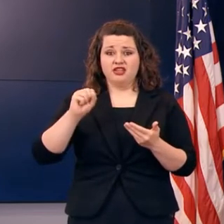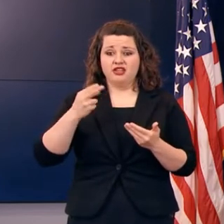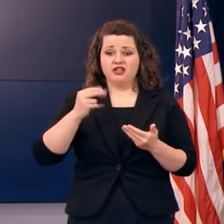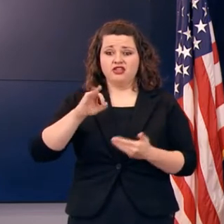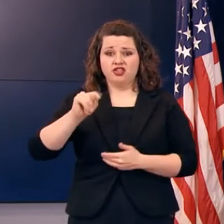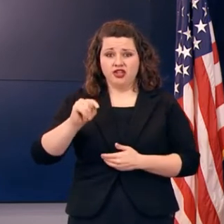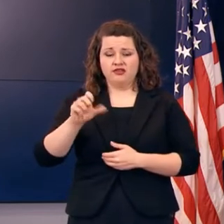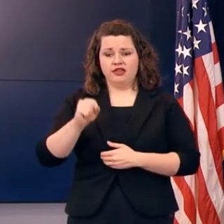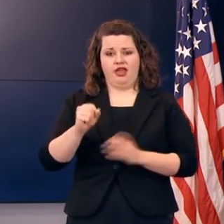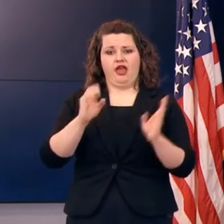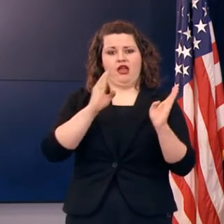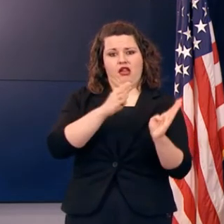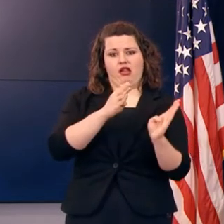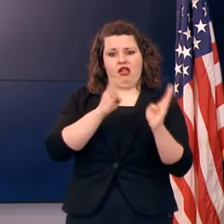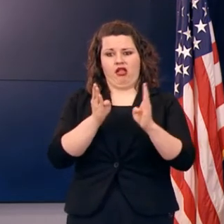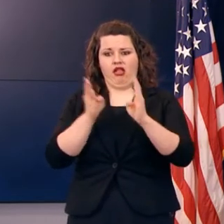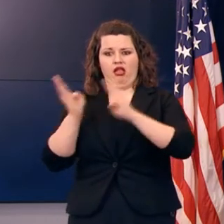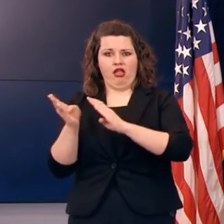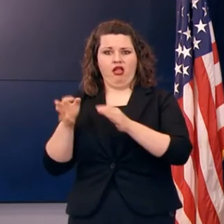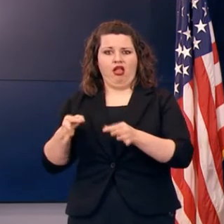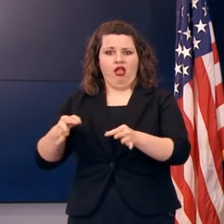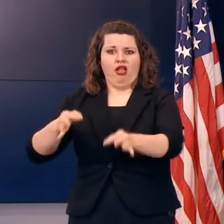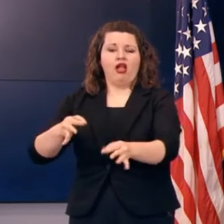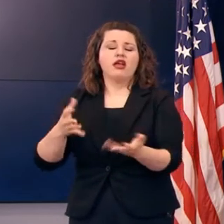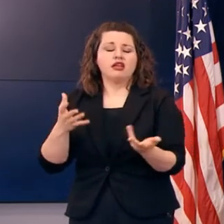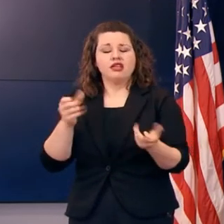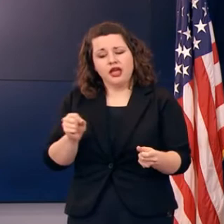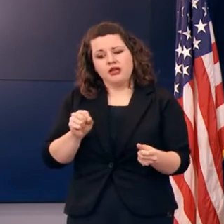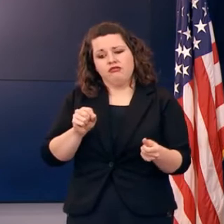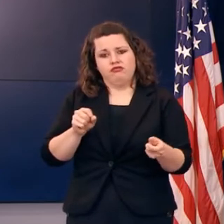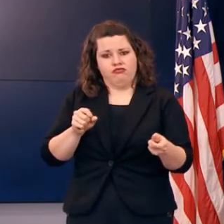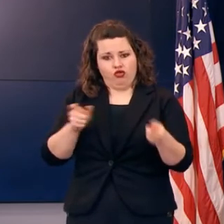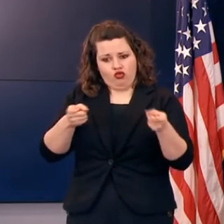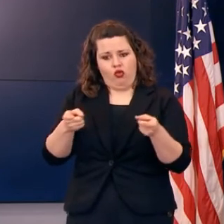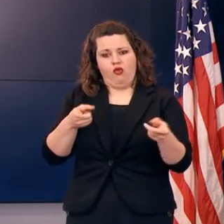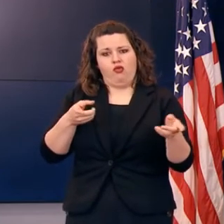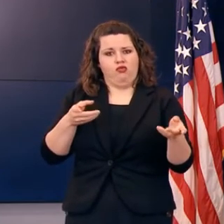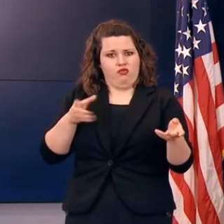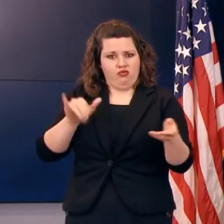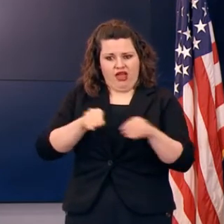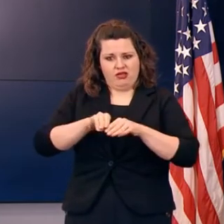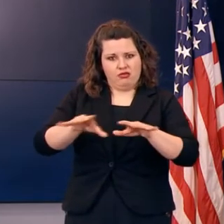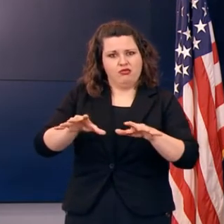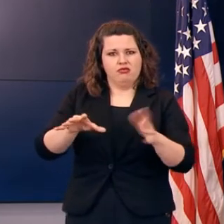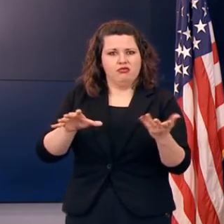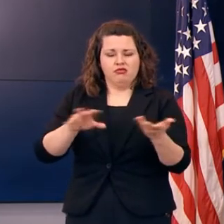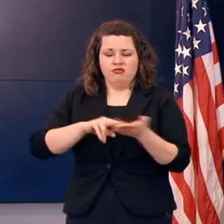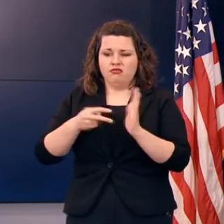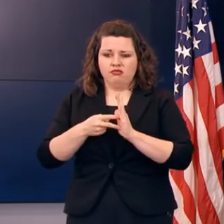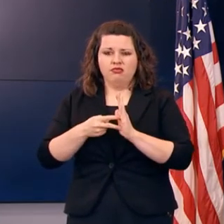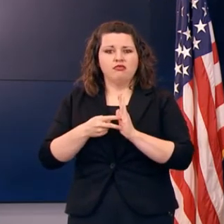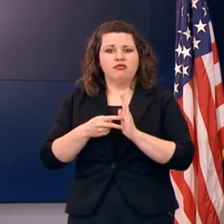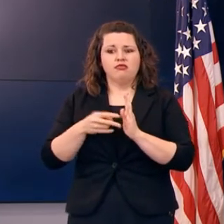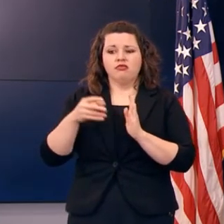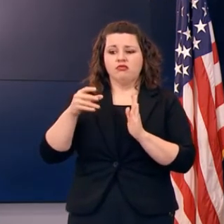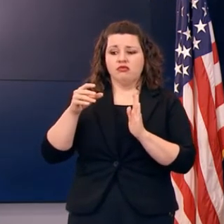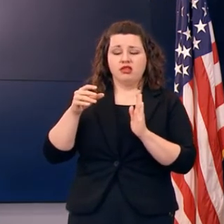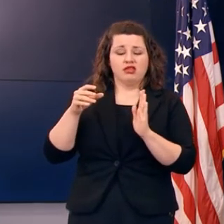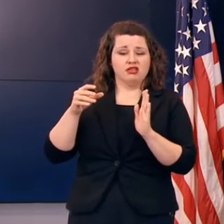really helping mitigate and control and manage the spread, and so we can have a better understanding of what